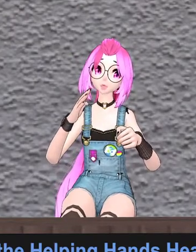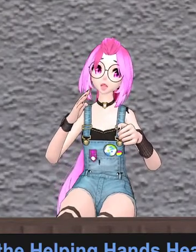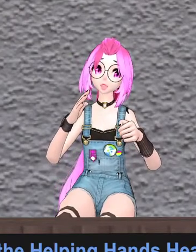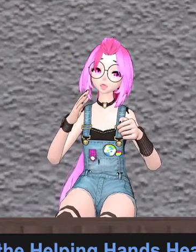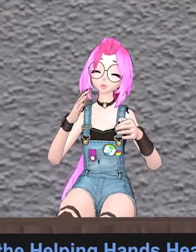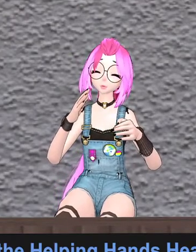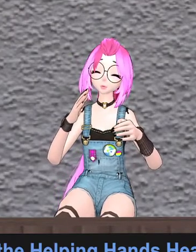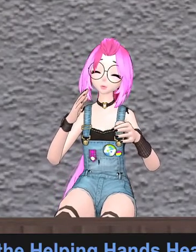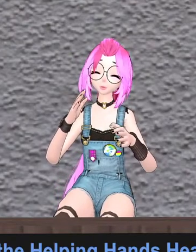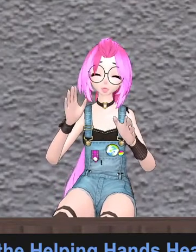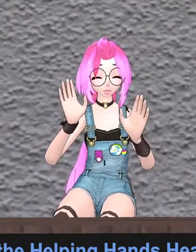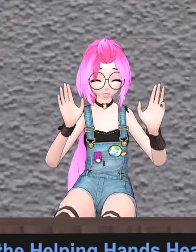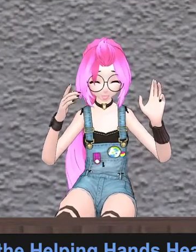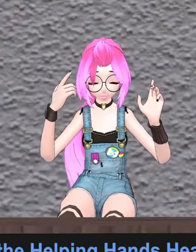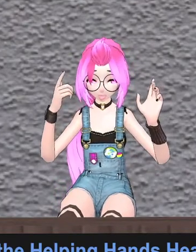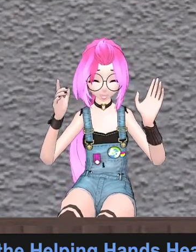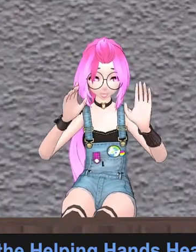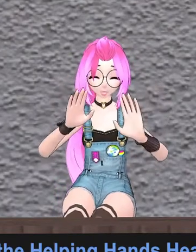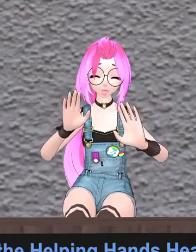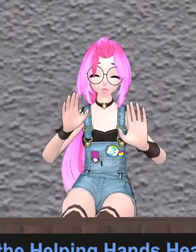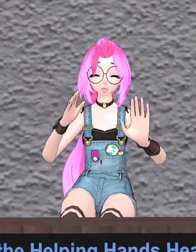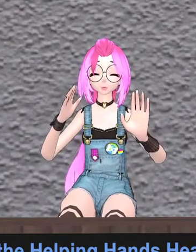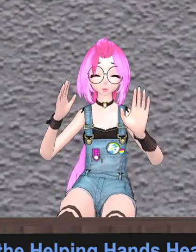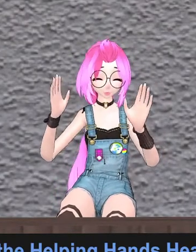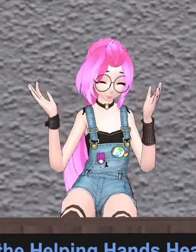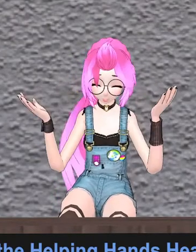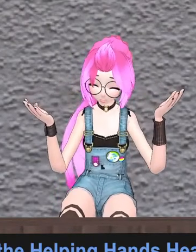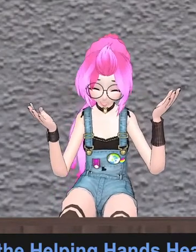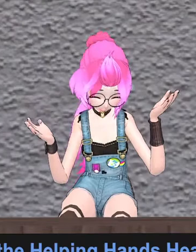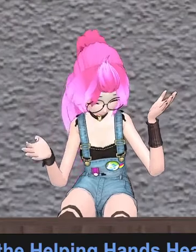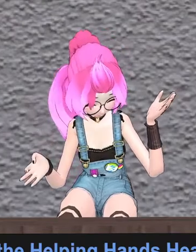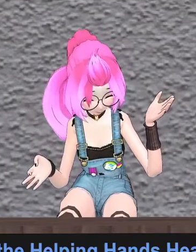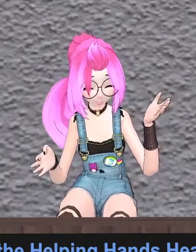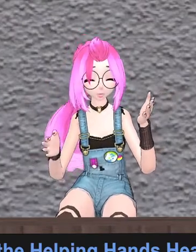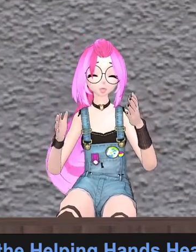So, it's oh, I just thought of another one. Hold on. I'm sorry.